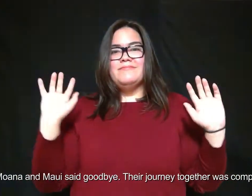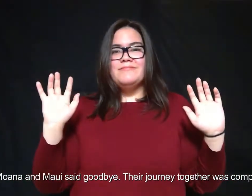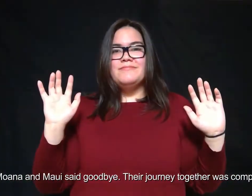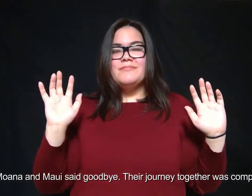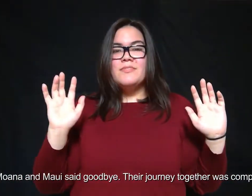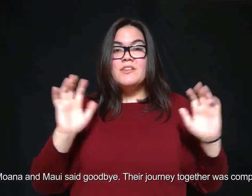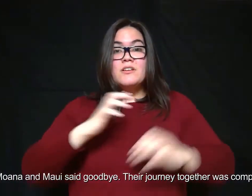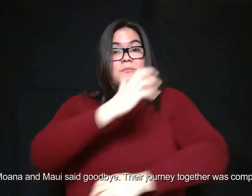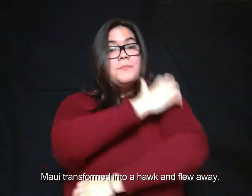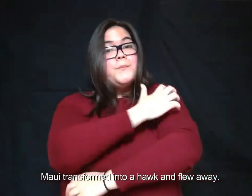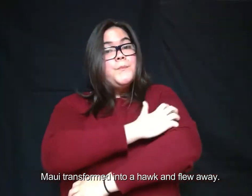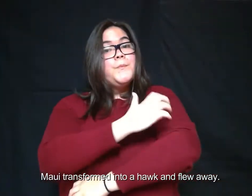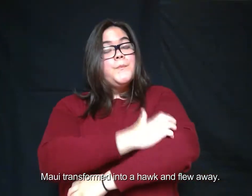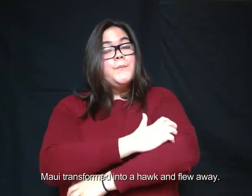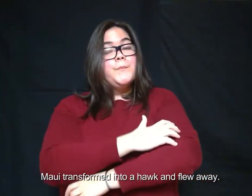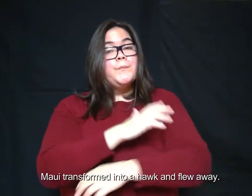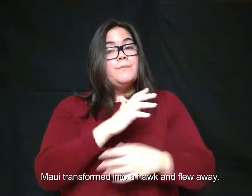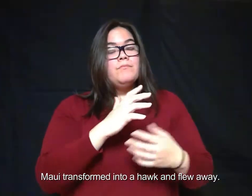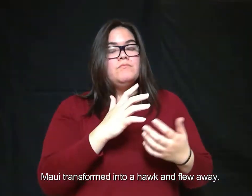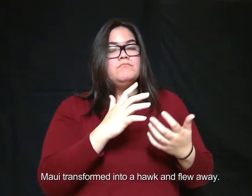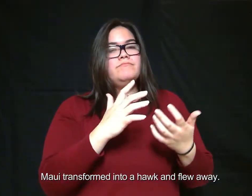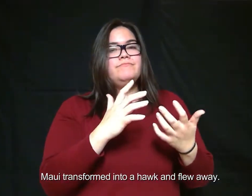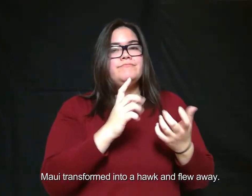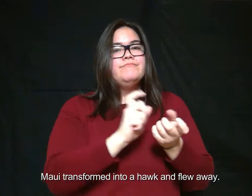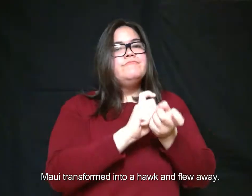Maui transformed into a hawk and flew away.